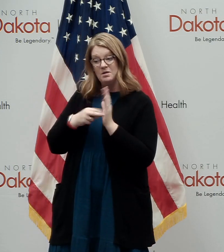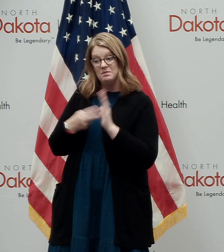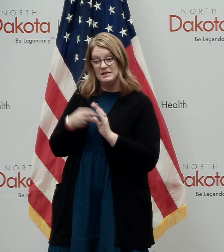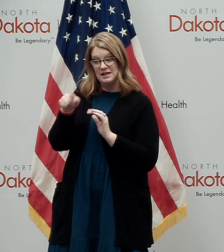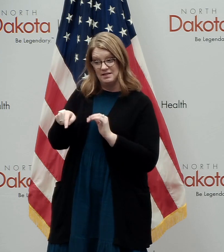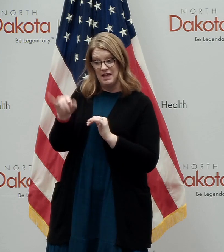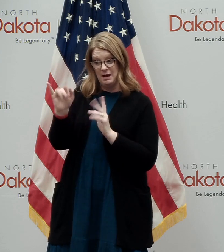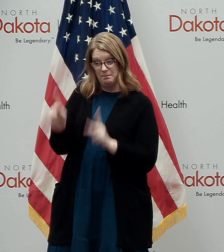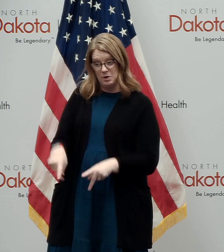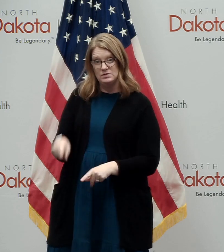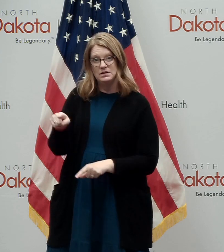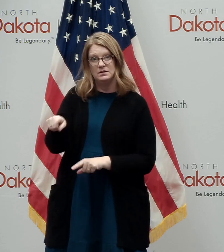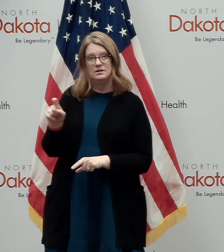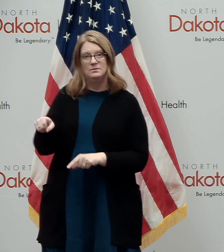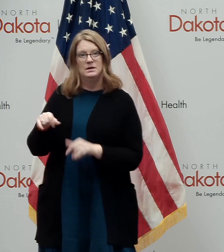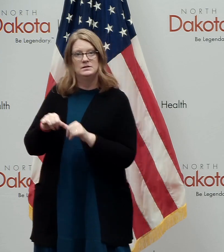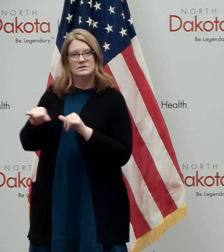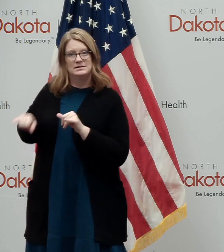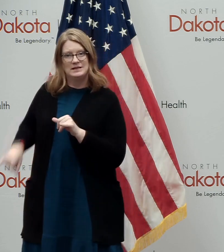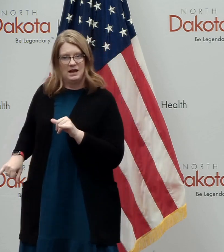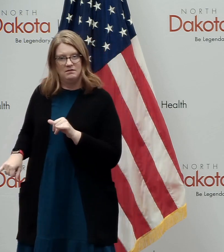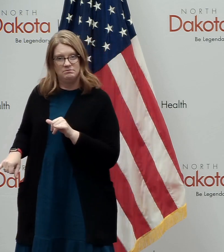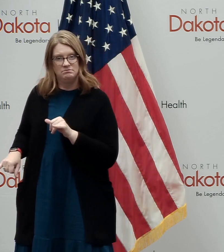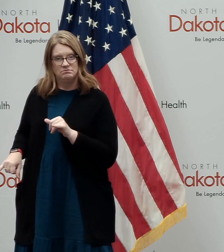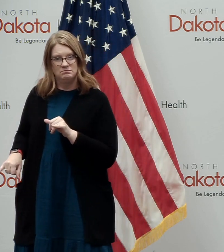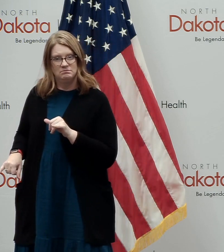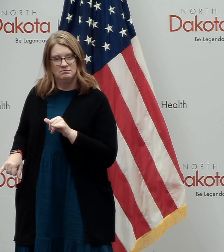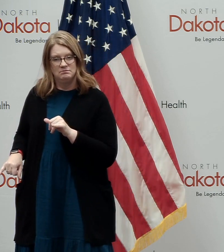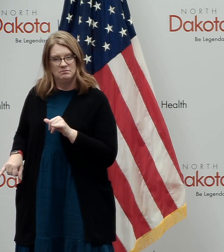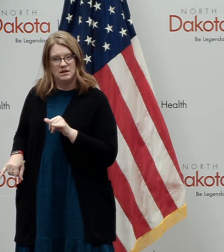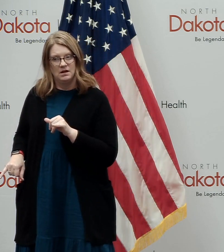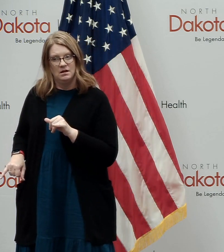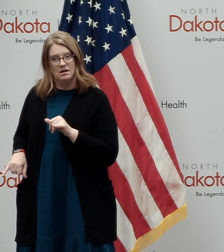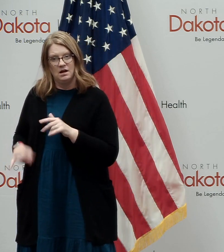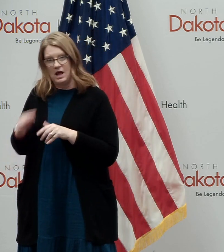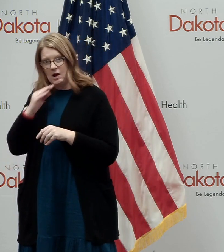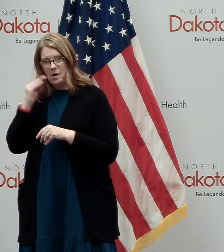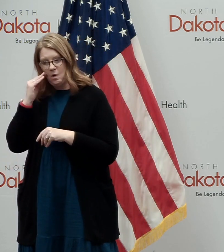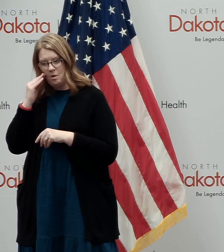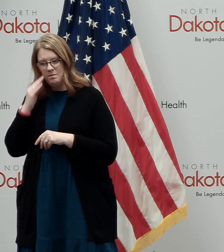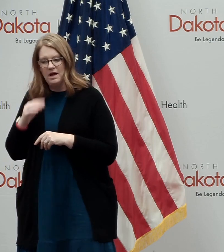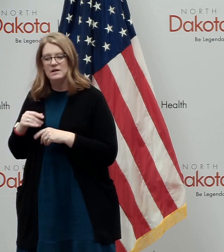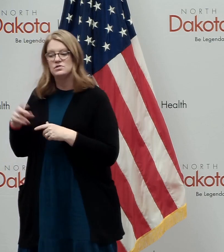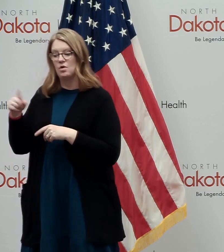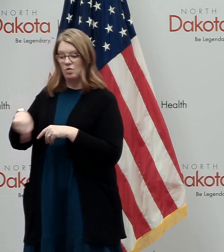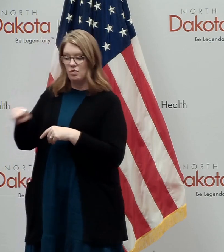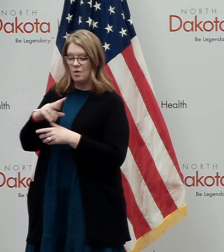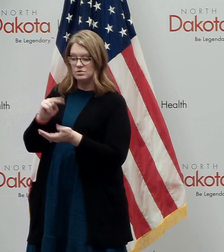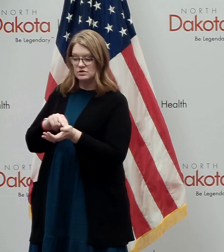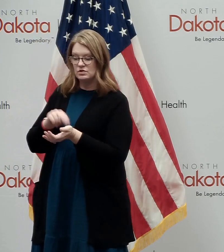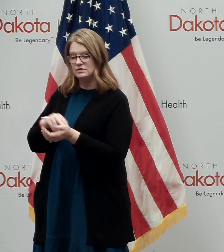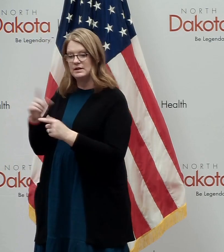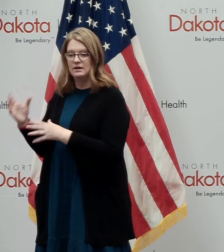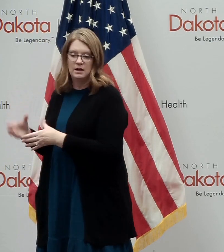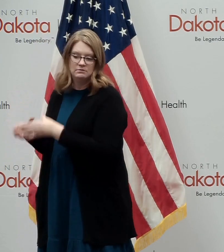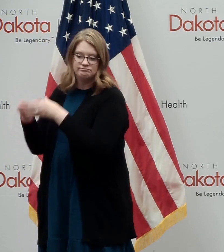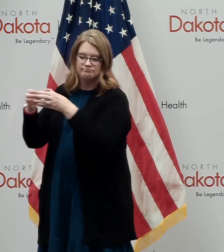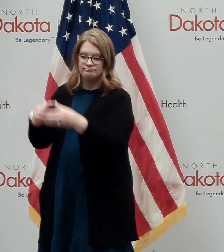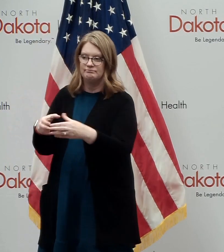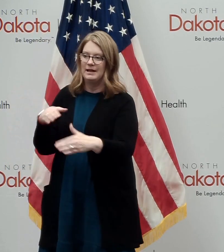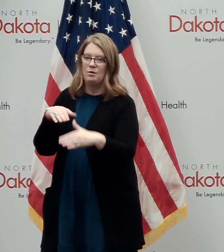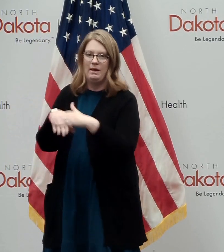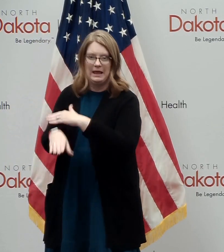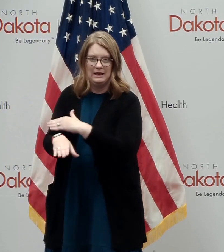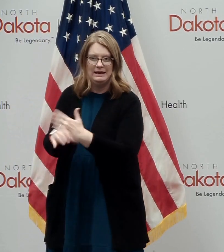That hurts staffing levels, and again, we can provide some backup nursing, and those with